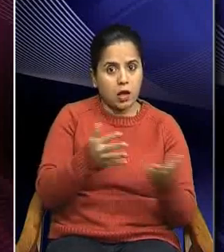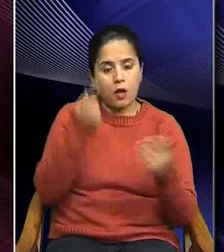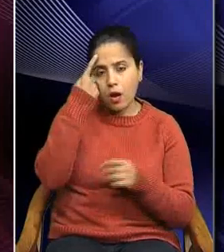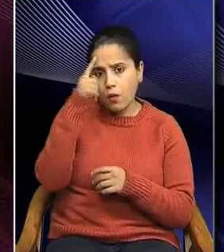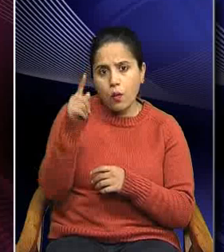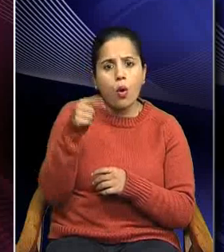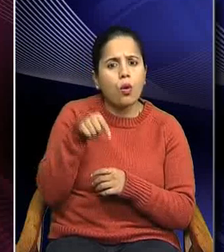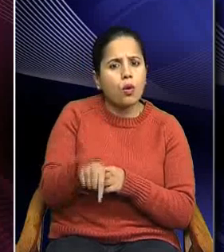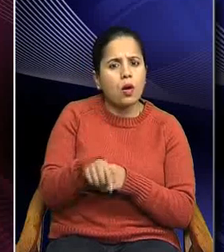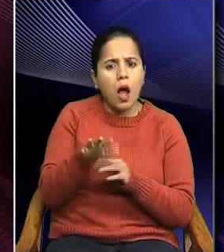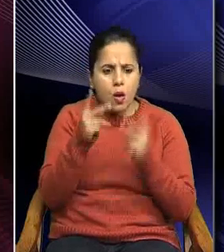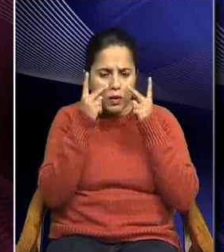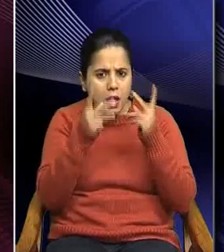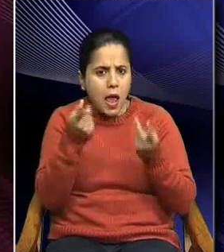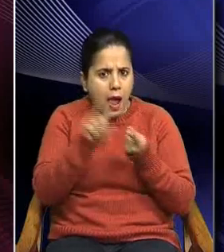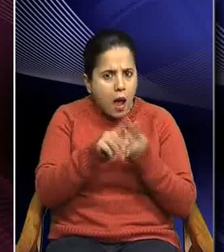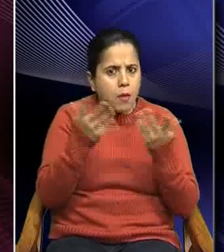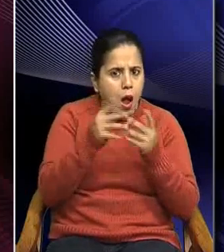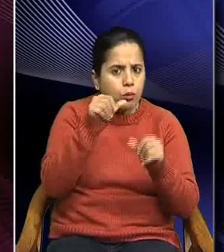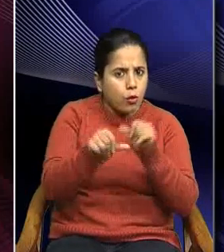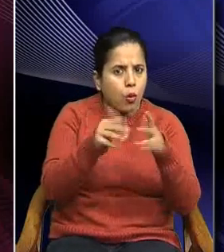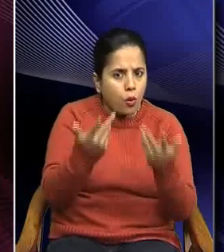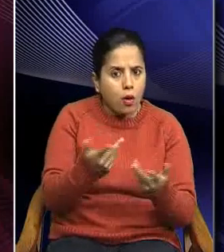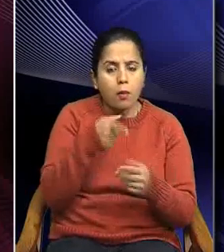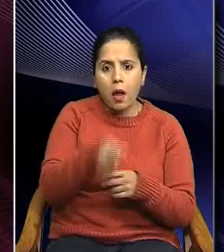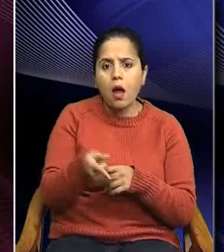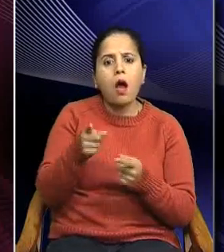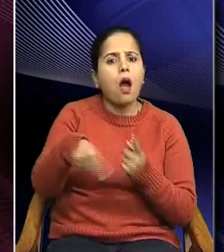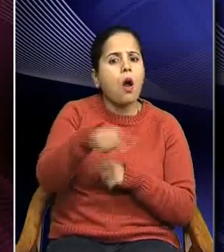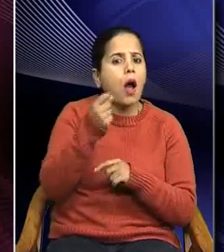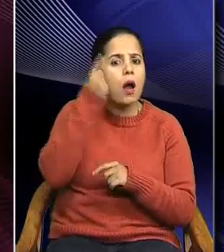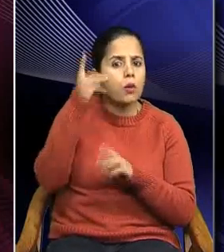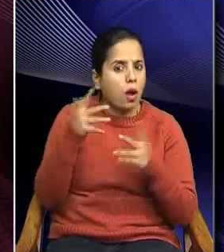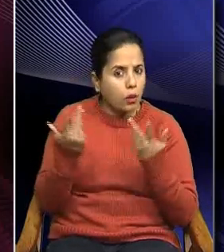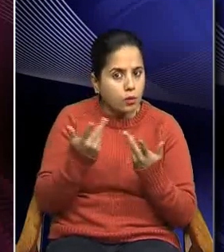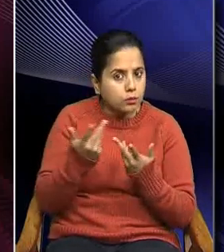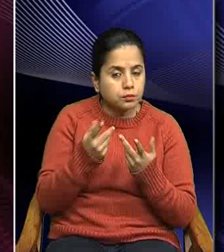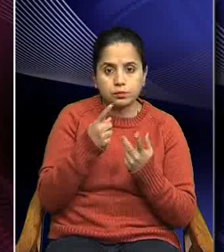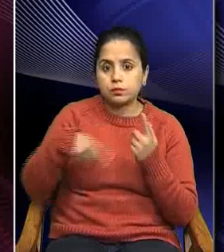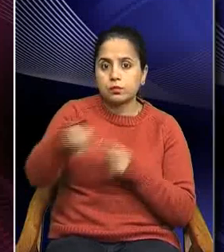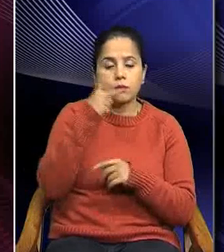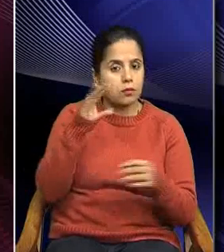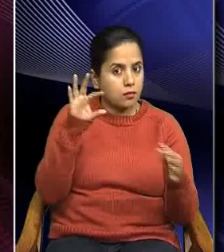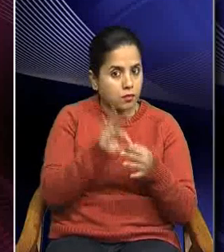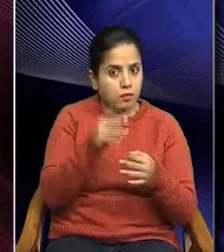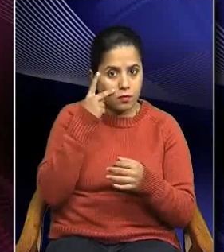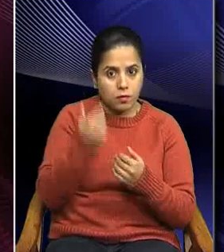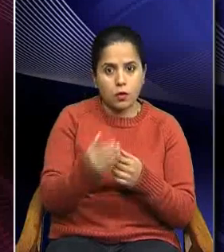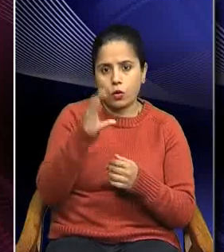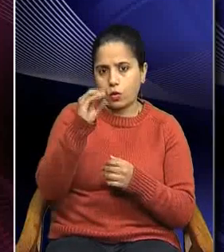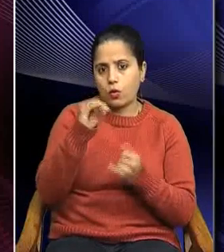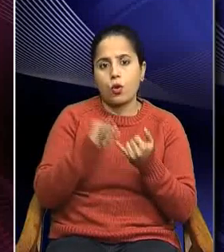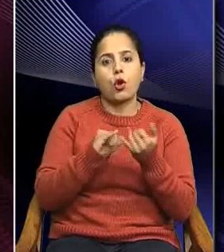at how things are happening, but how it was understood? It was understood with reference to a